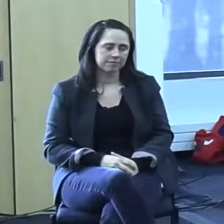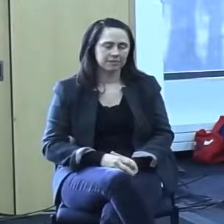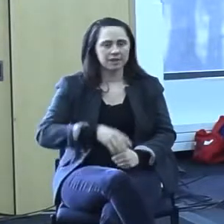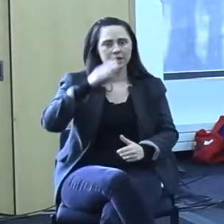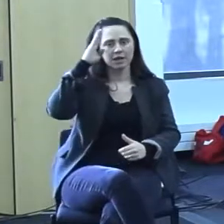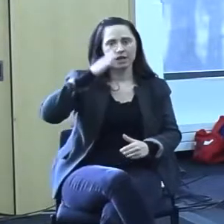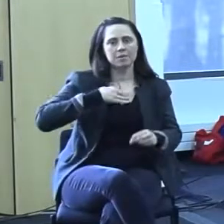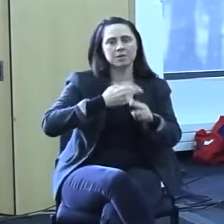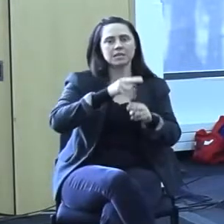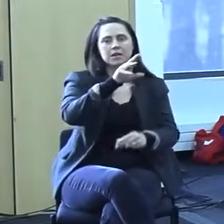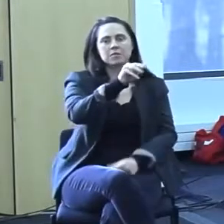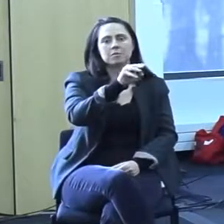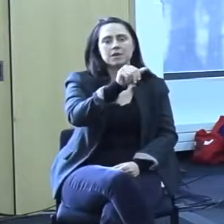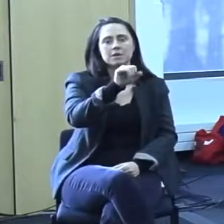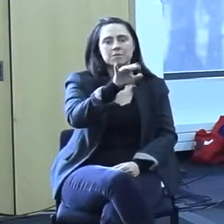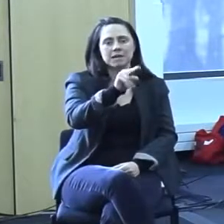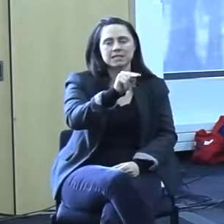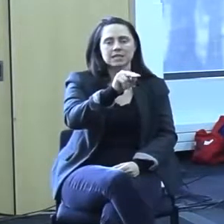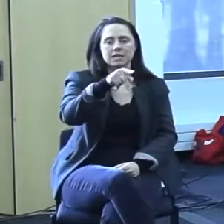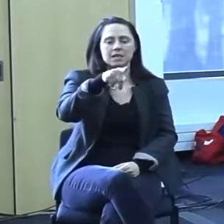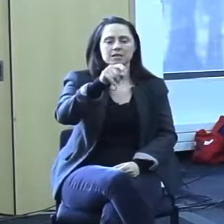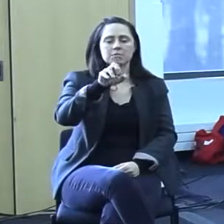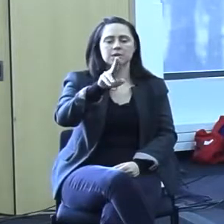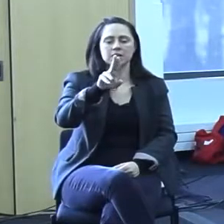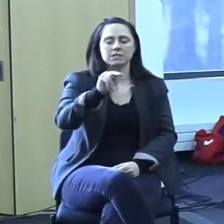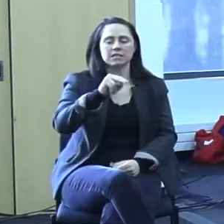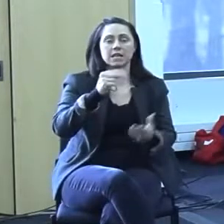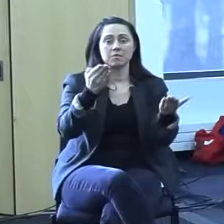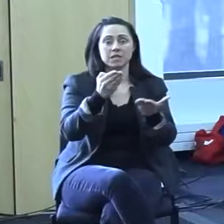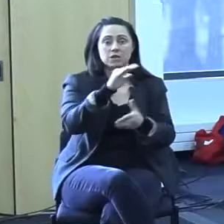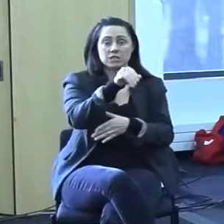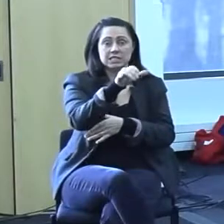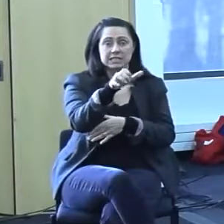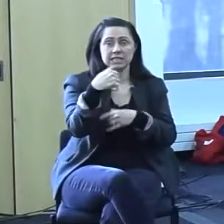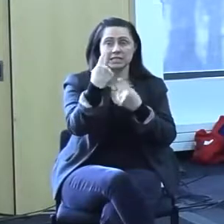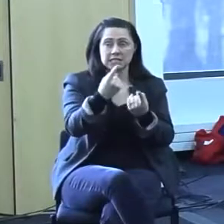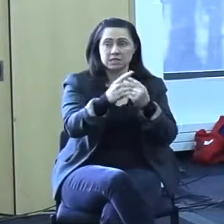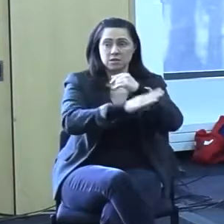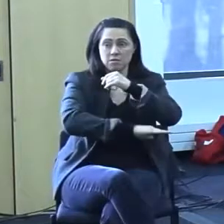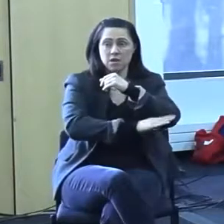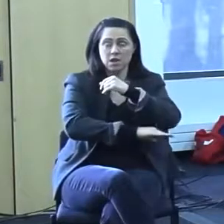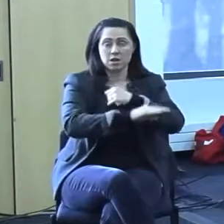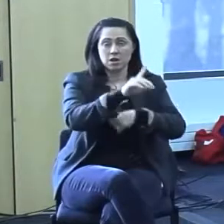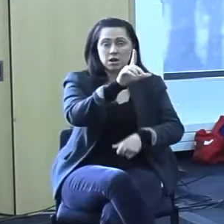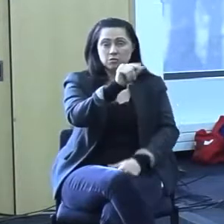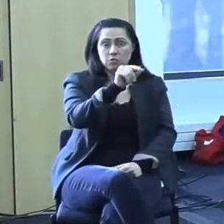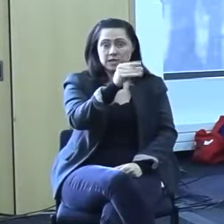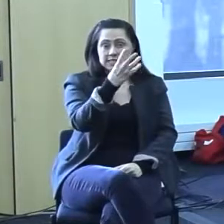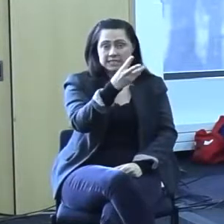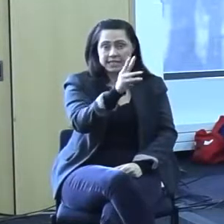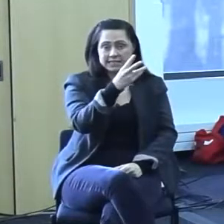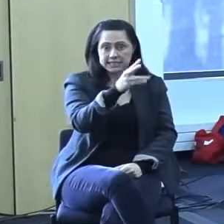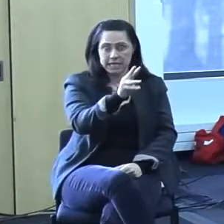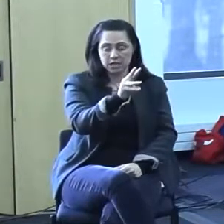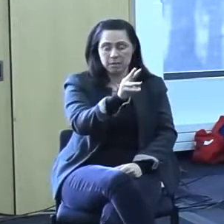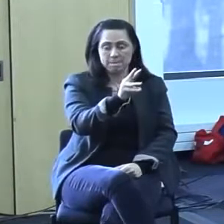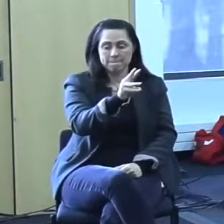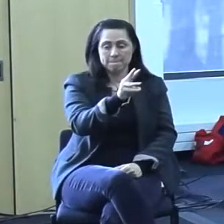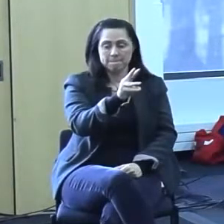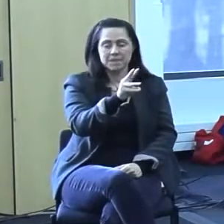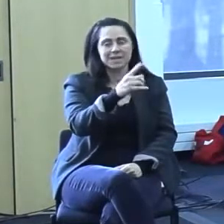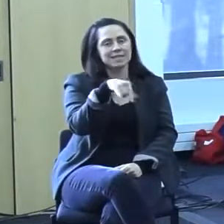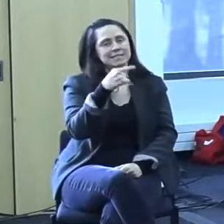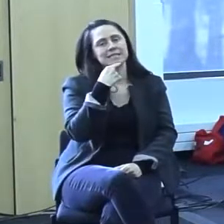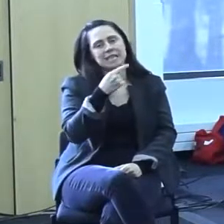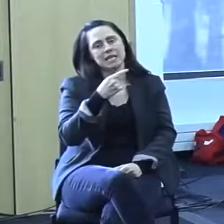Hi, my name is Mason Patterson. I've been here at JJC since the fall of 2016. As they